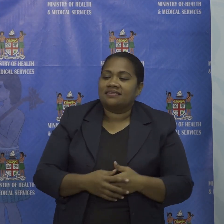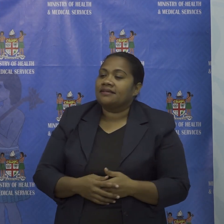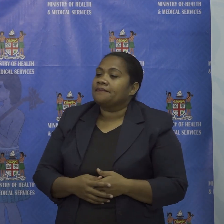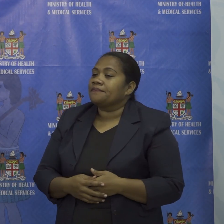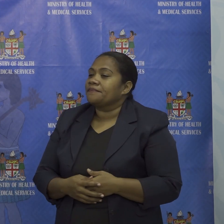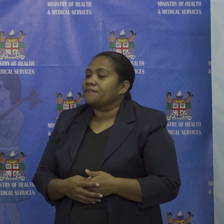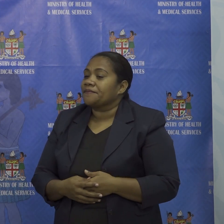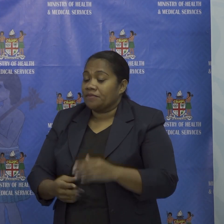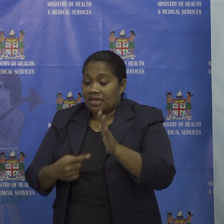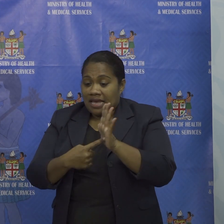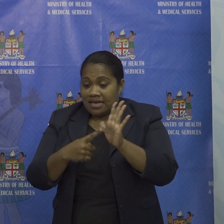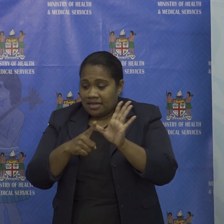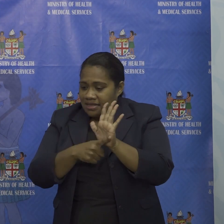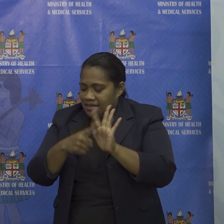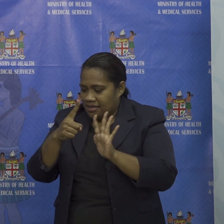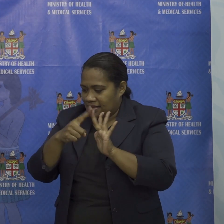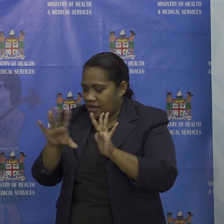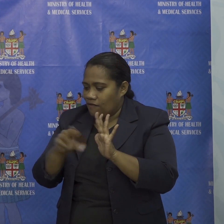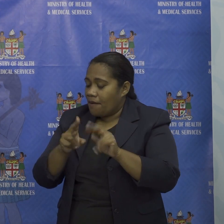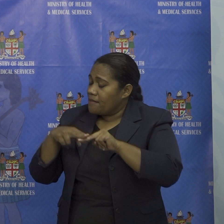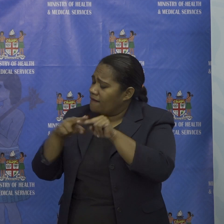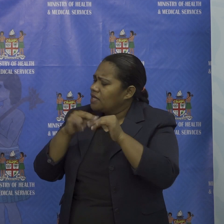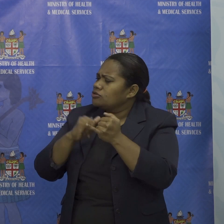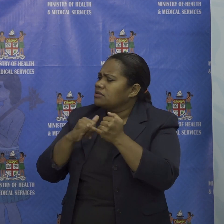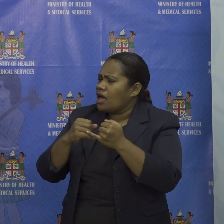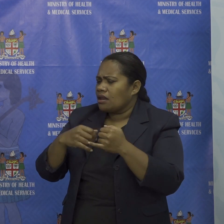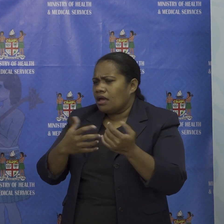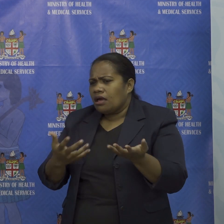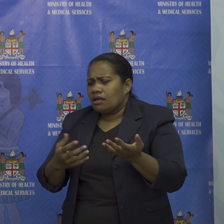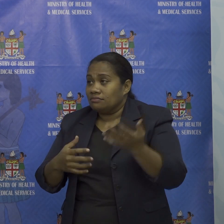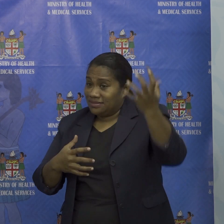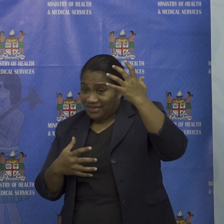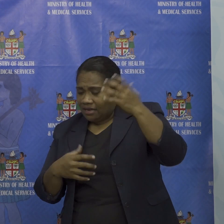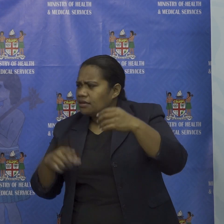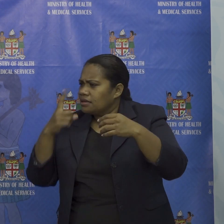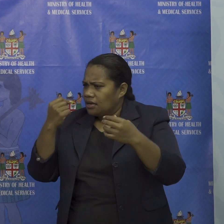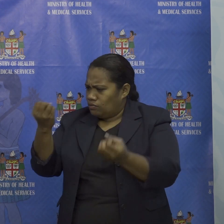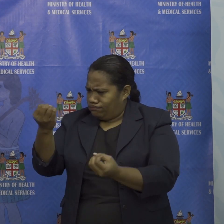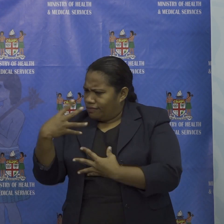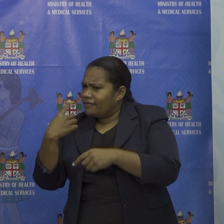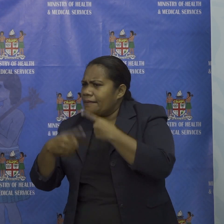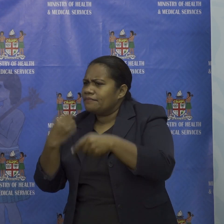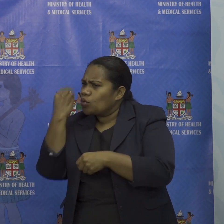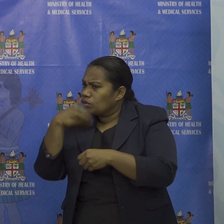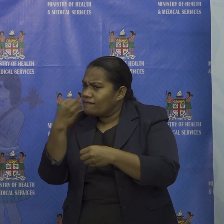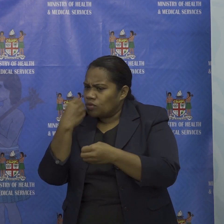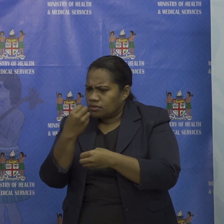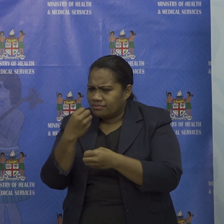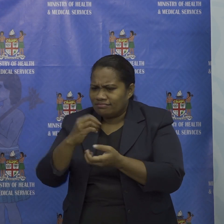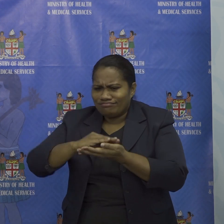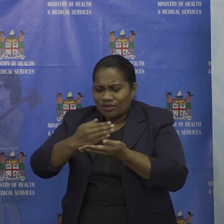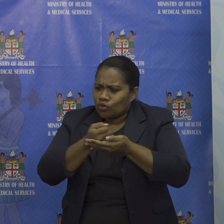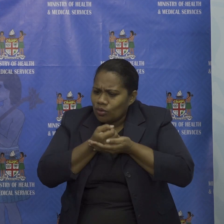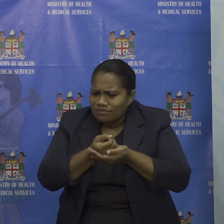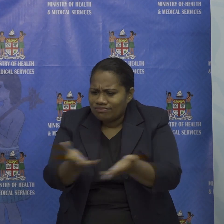Tali from the Fiji Sun. Can you just give us more information, specifics regarding the food packs that the ministry